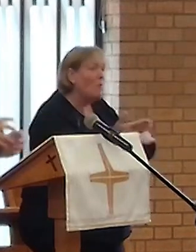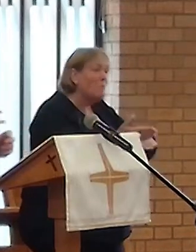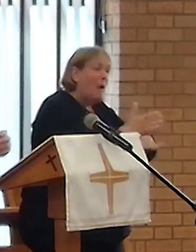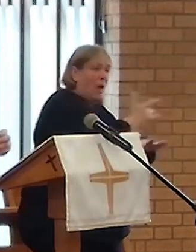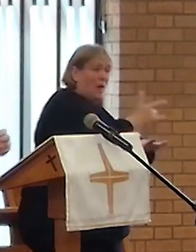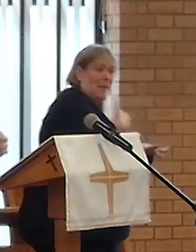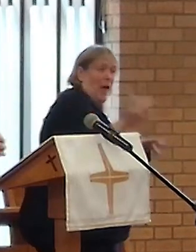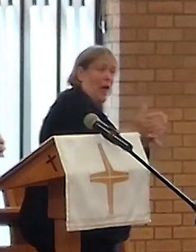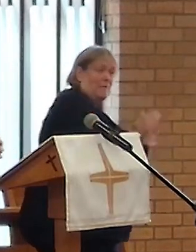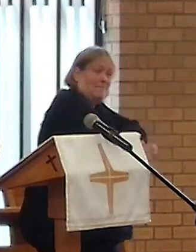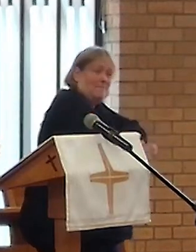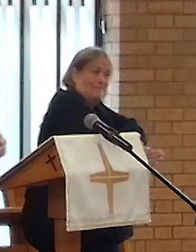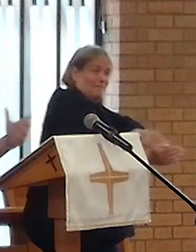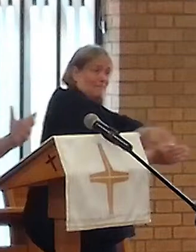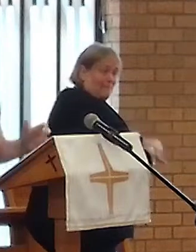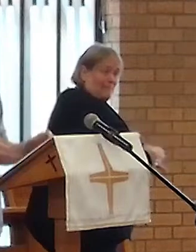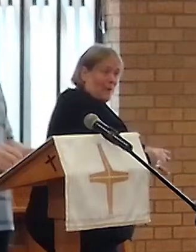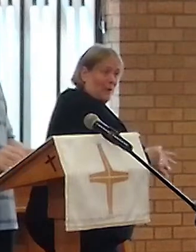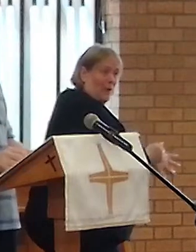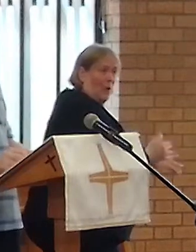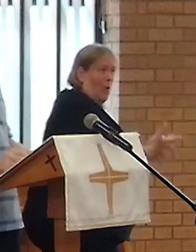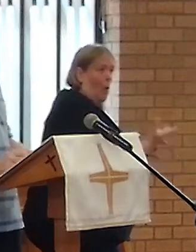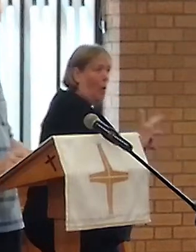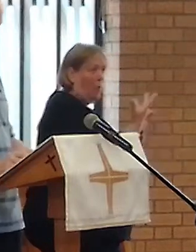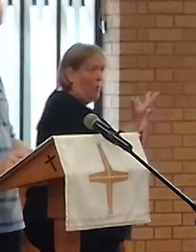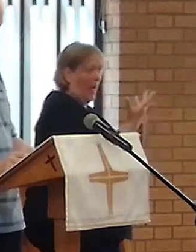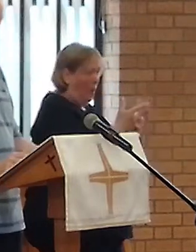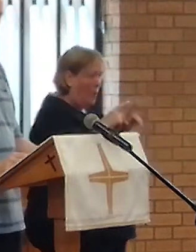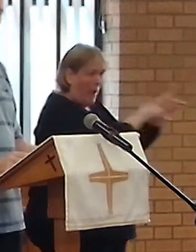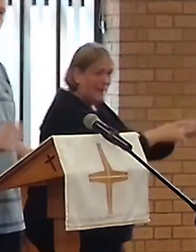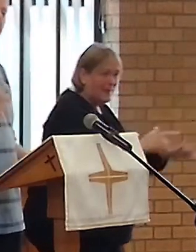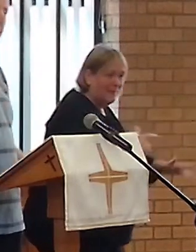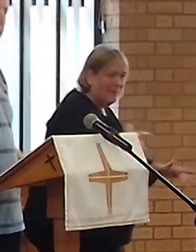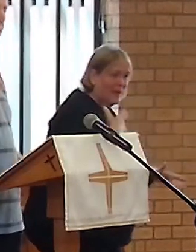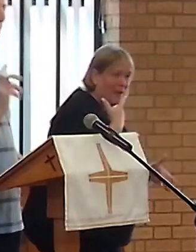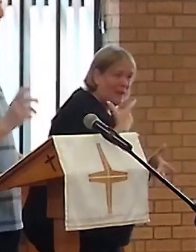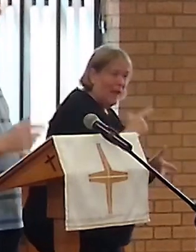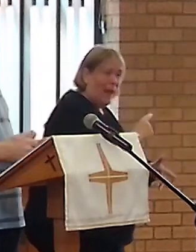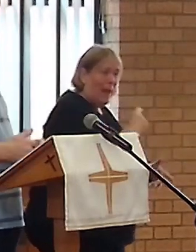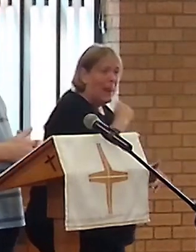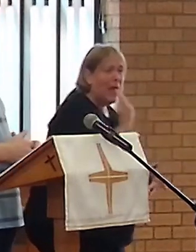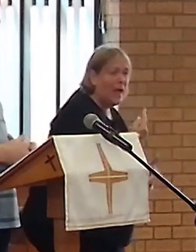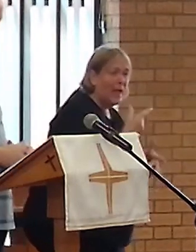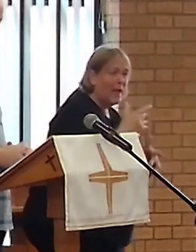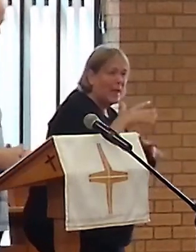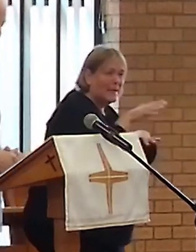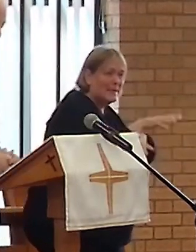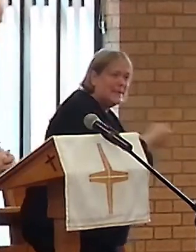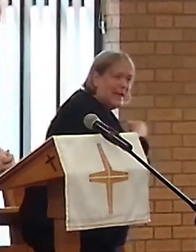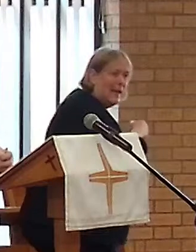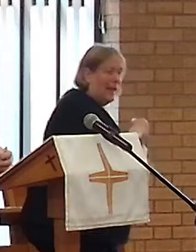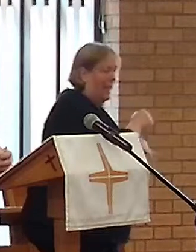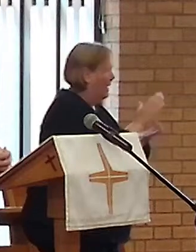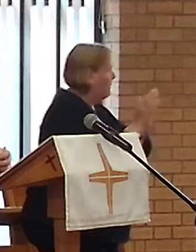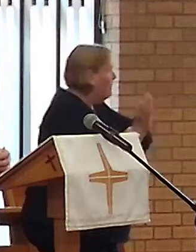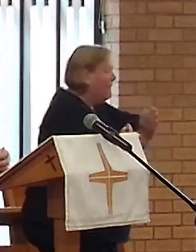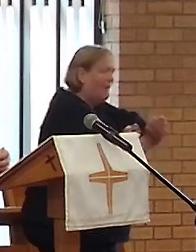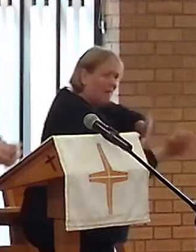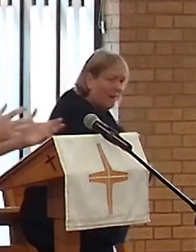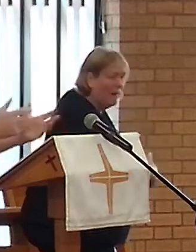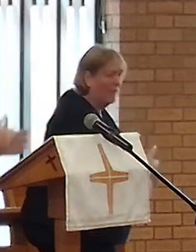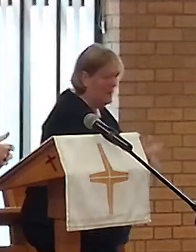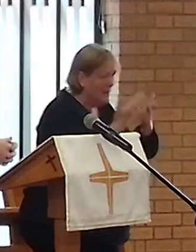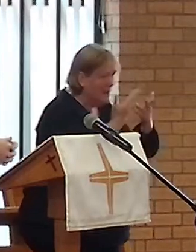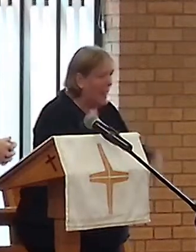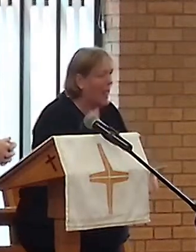around, lying about what you're up to, breaking the law, stealing. You have a new position, a new identity now. It's been